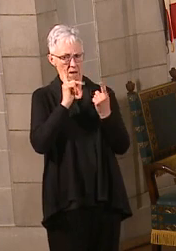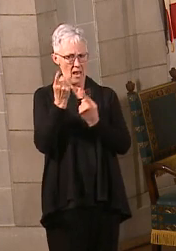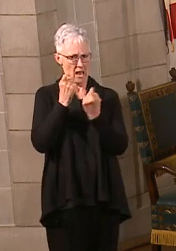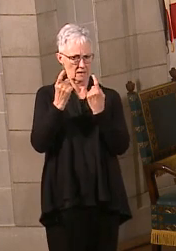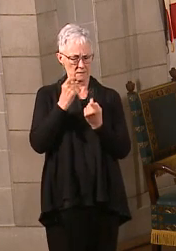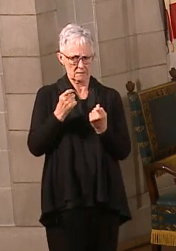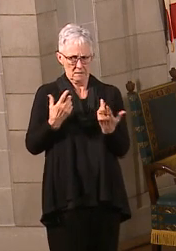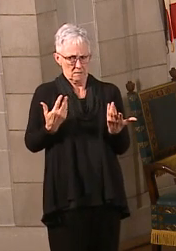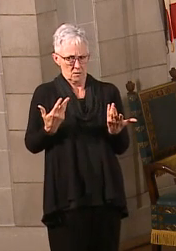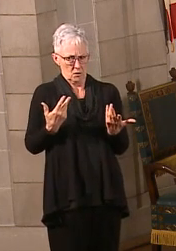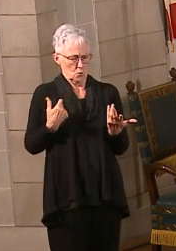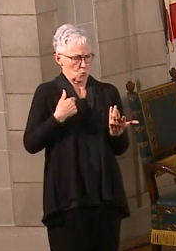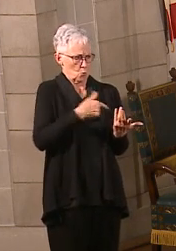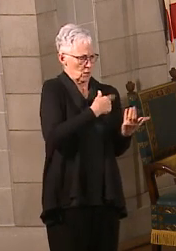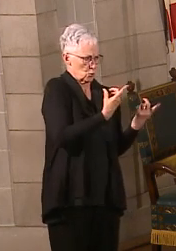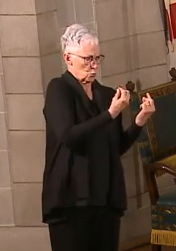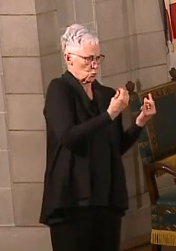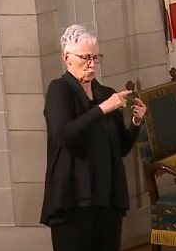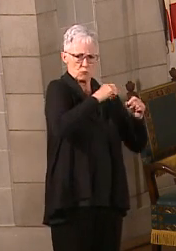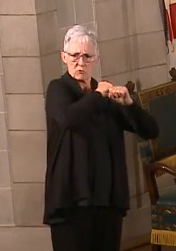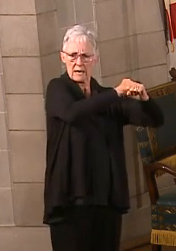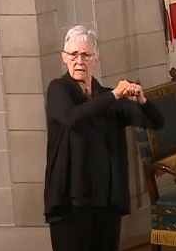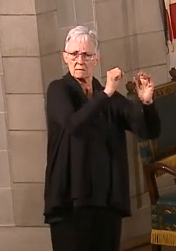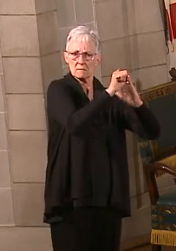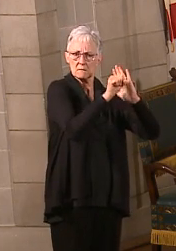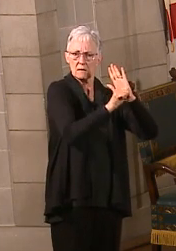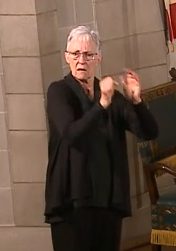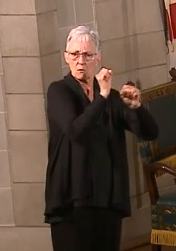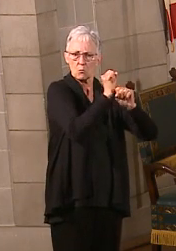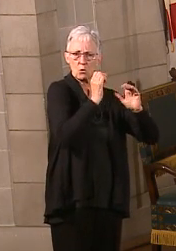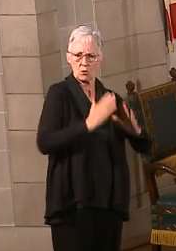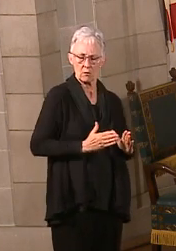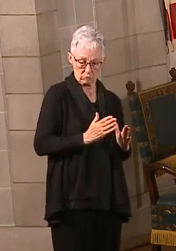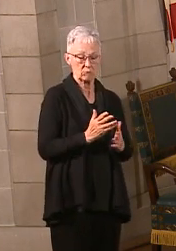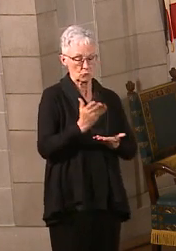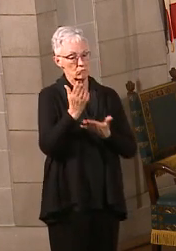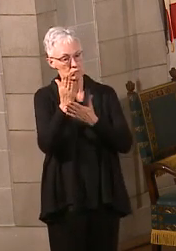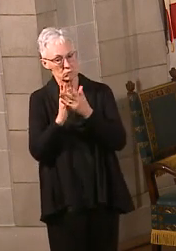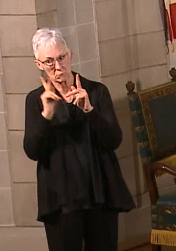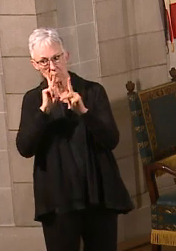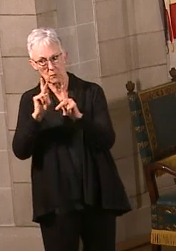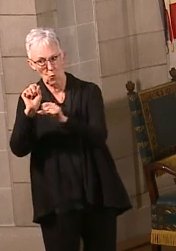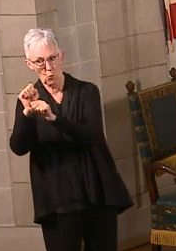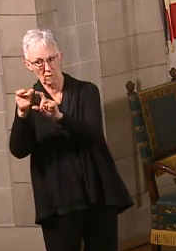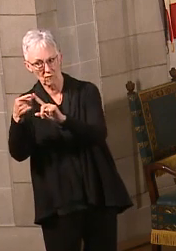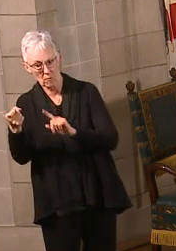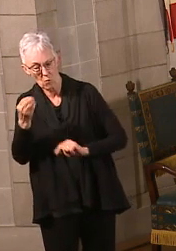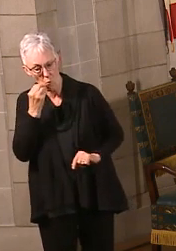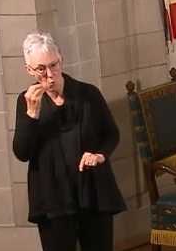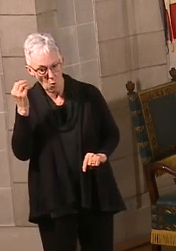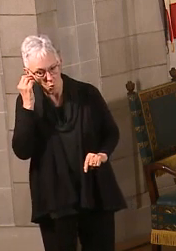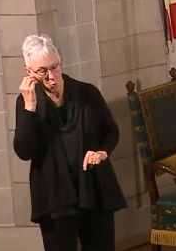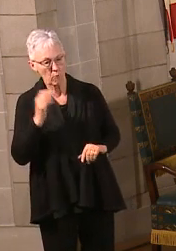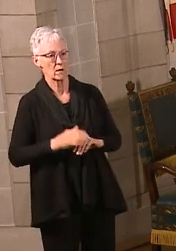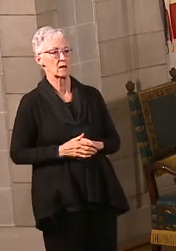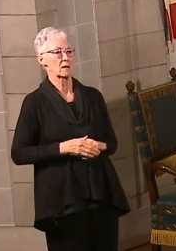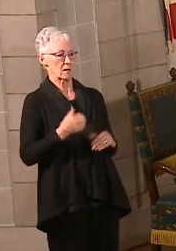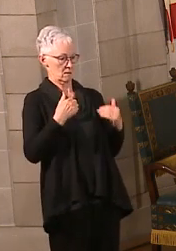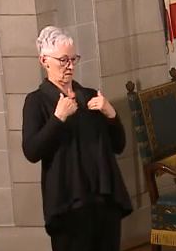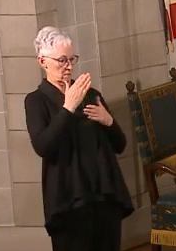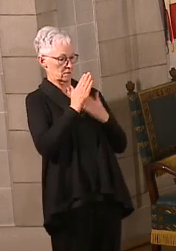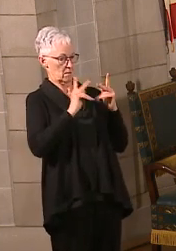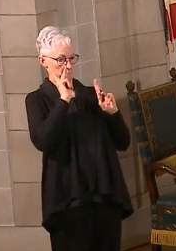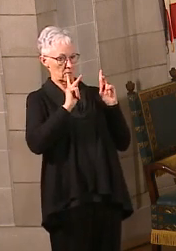from home. We have people who are on ready to work status. We have got folks that are in our buildings but are socially distancing. And